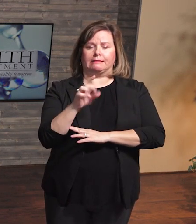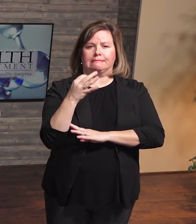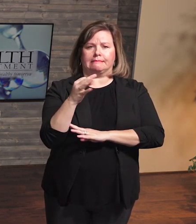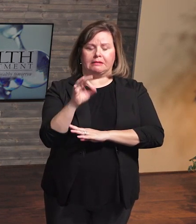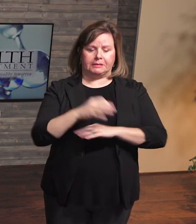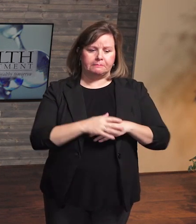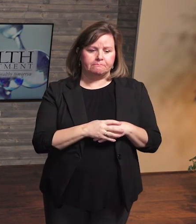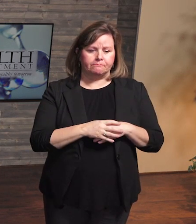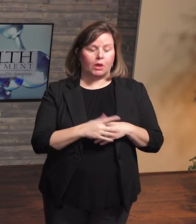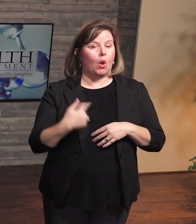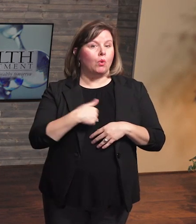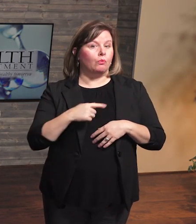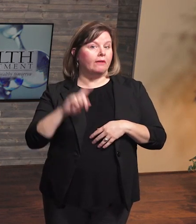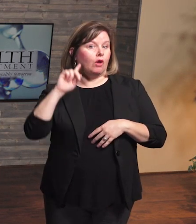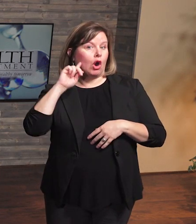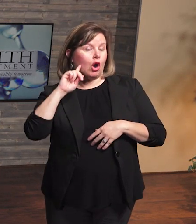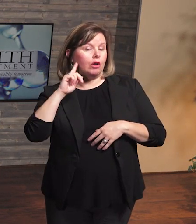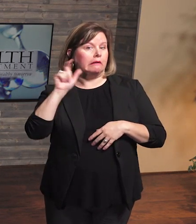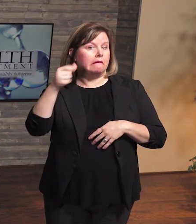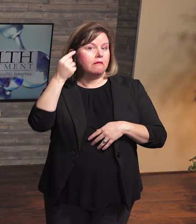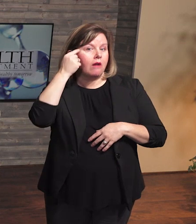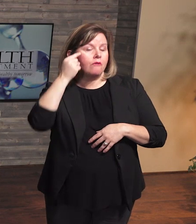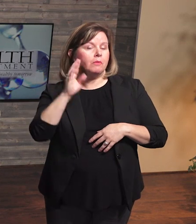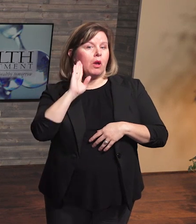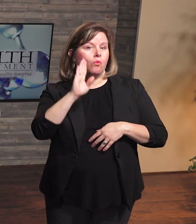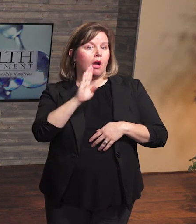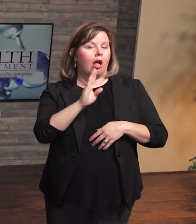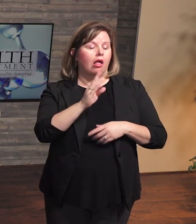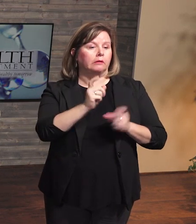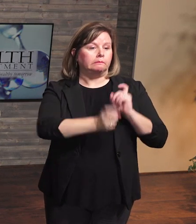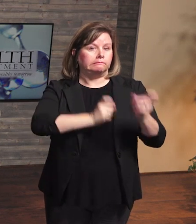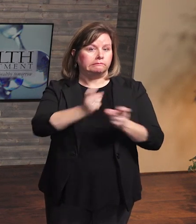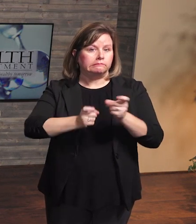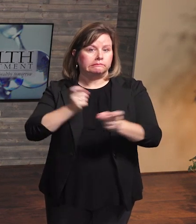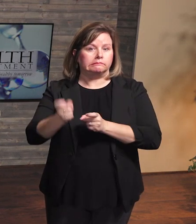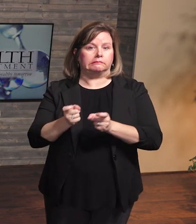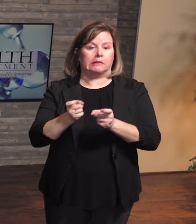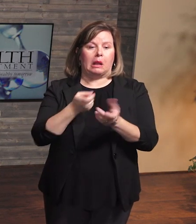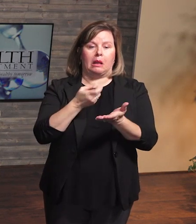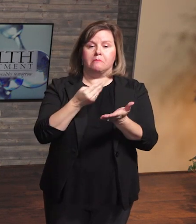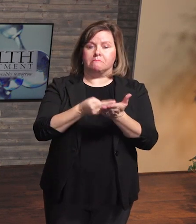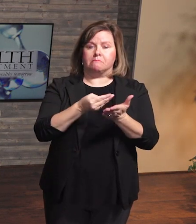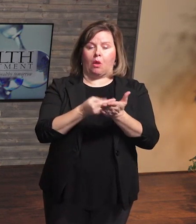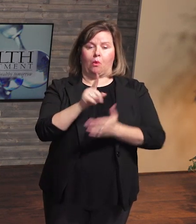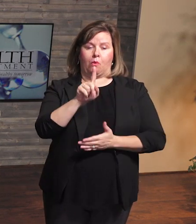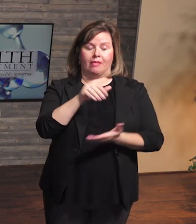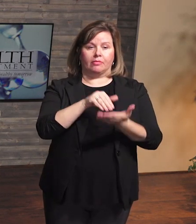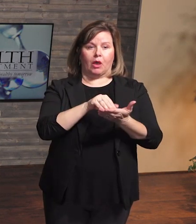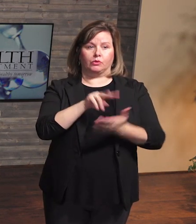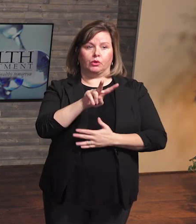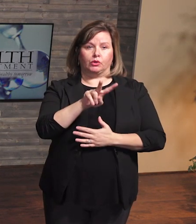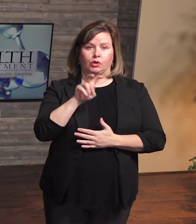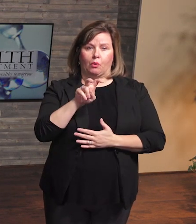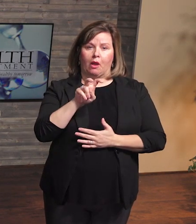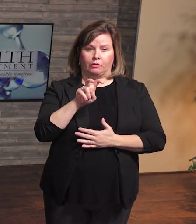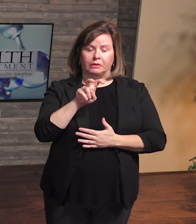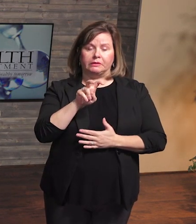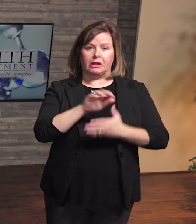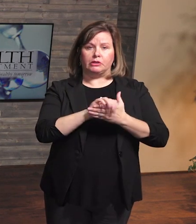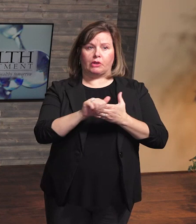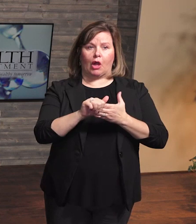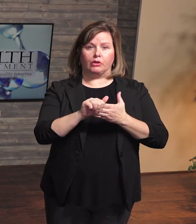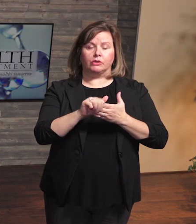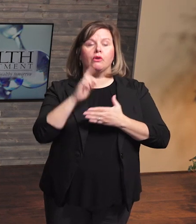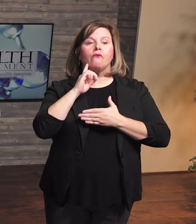include checks of $1,200 to each qualifying person making less than $75,000 in their most recent